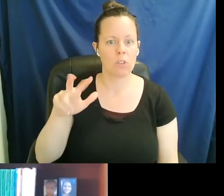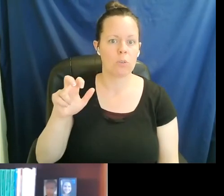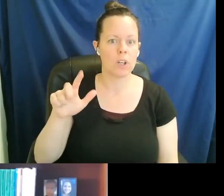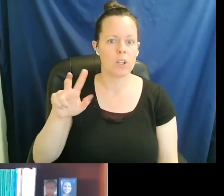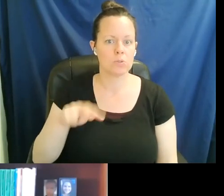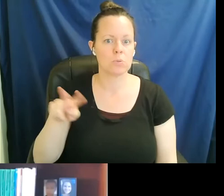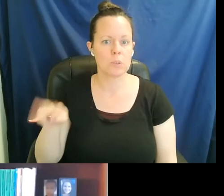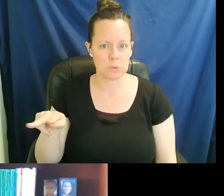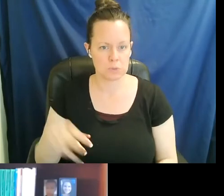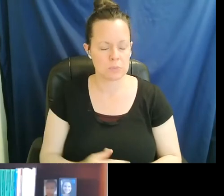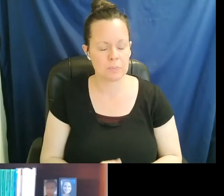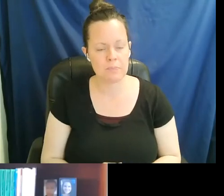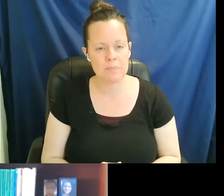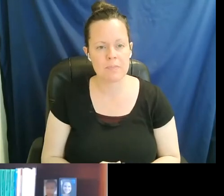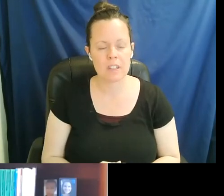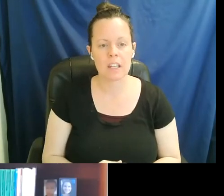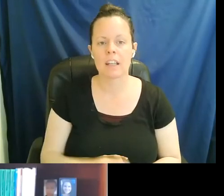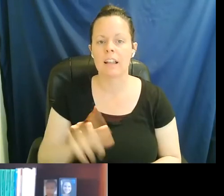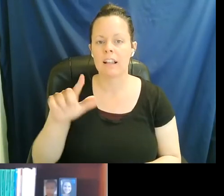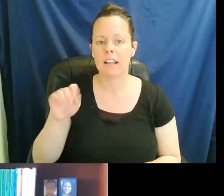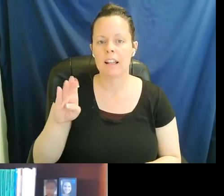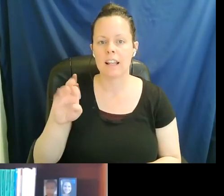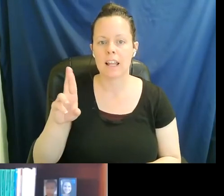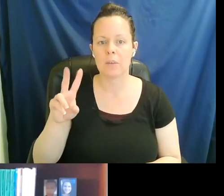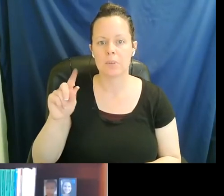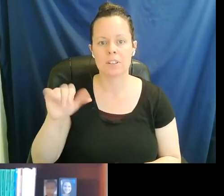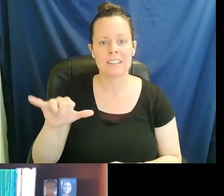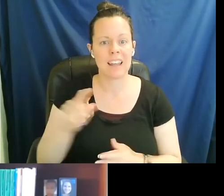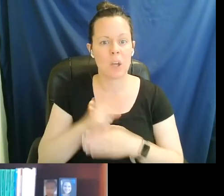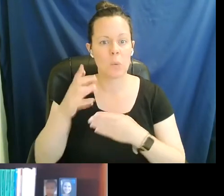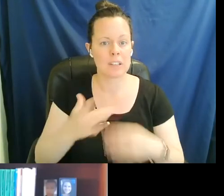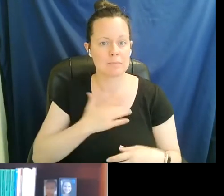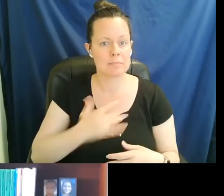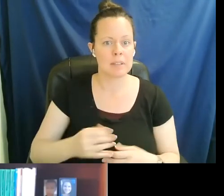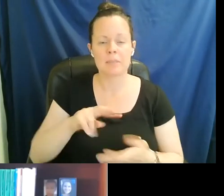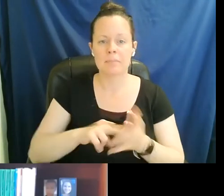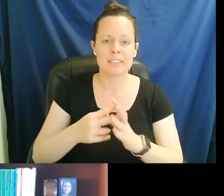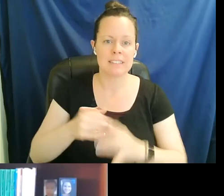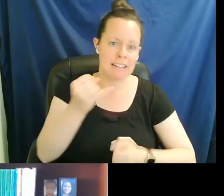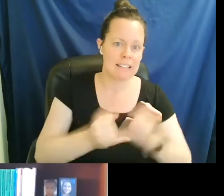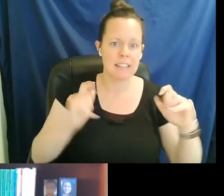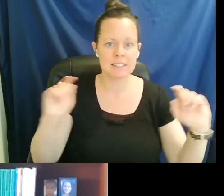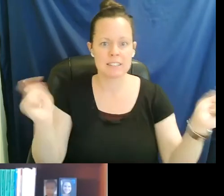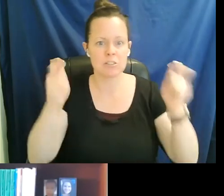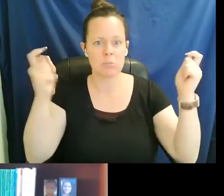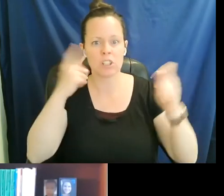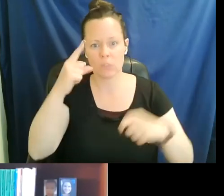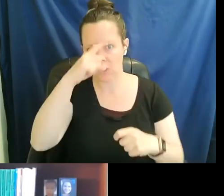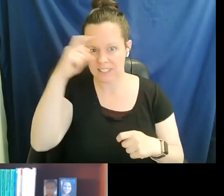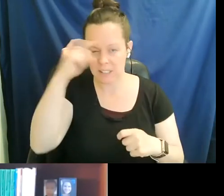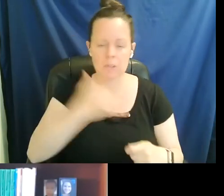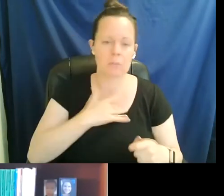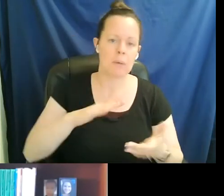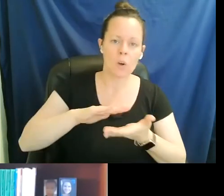2,322. Labor Day weekend usually means the last hurrah of summer. We fill the weekend with cookouts